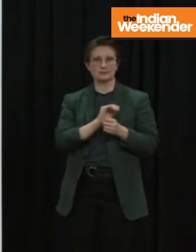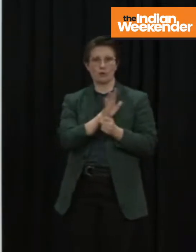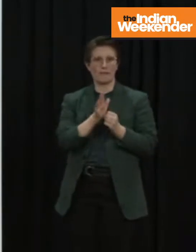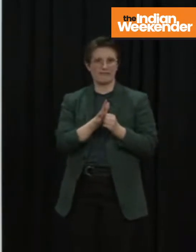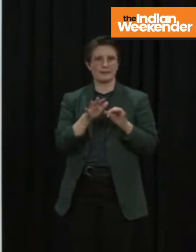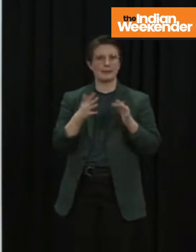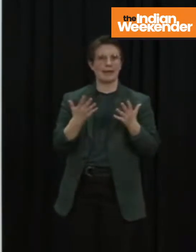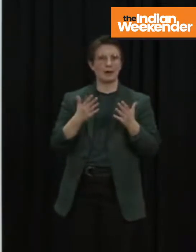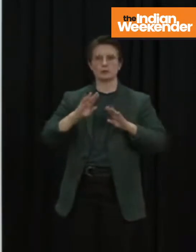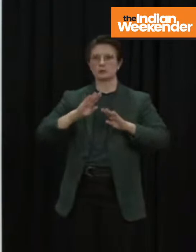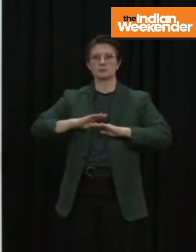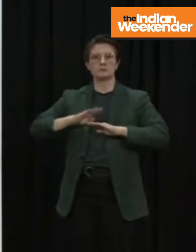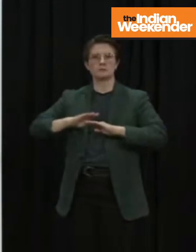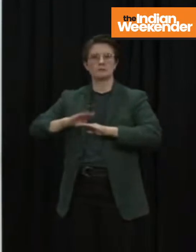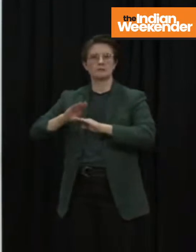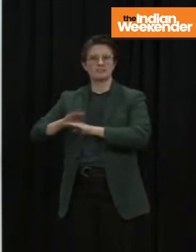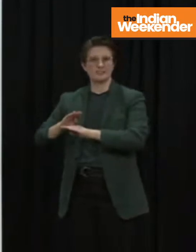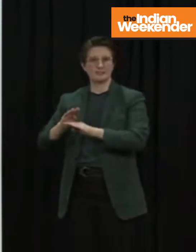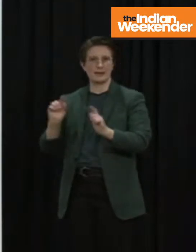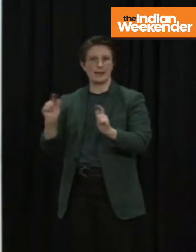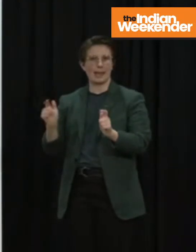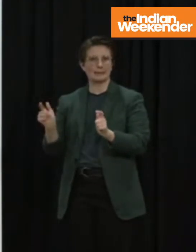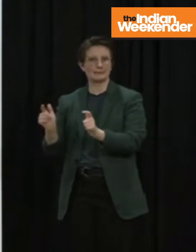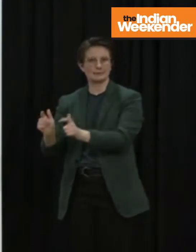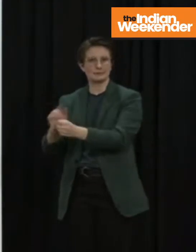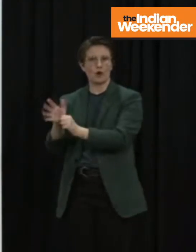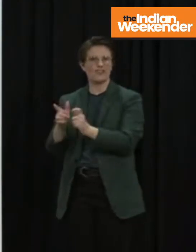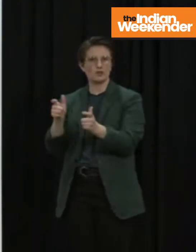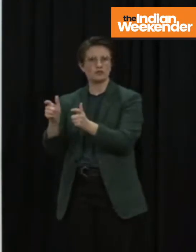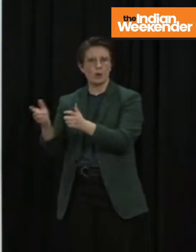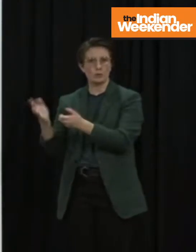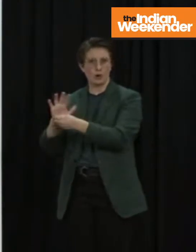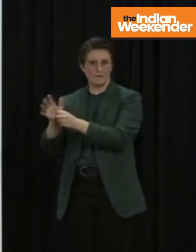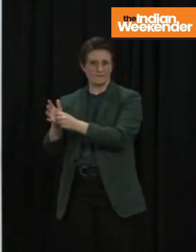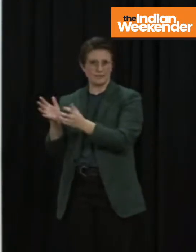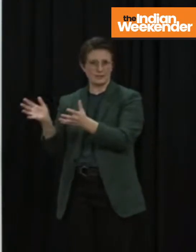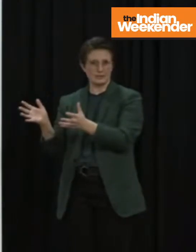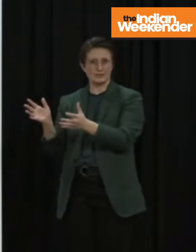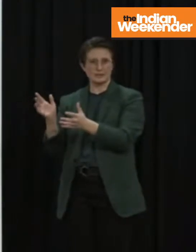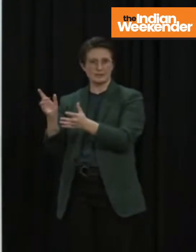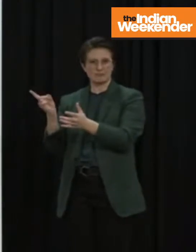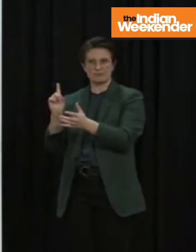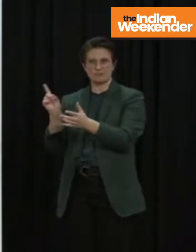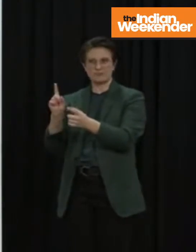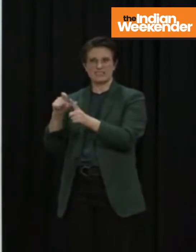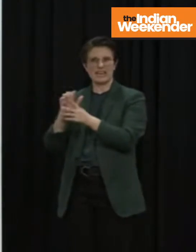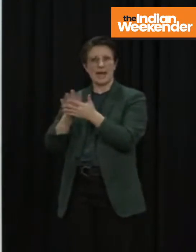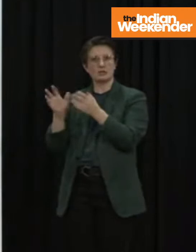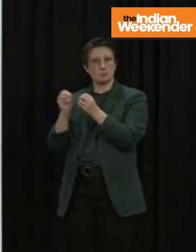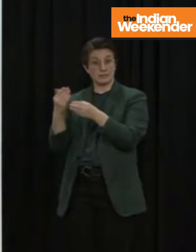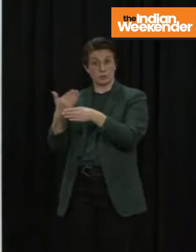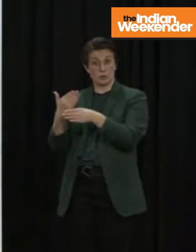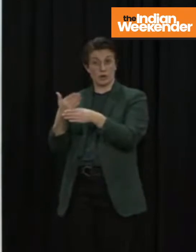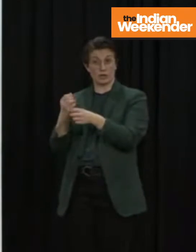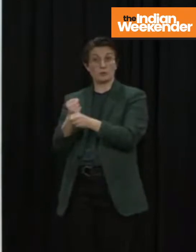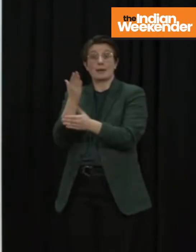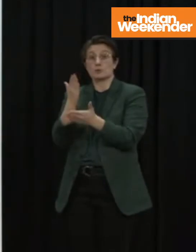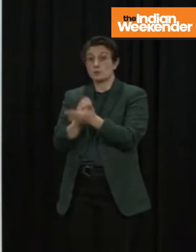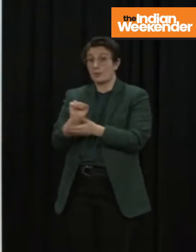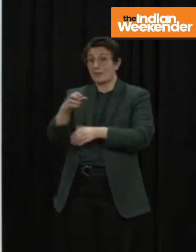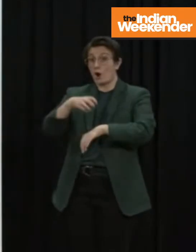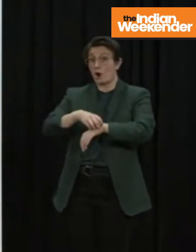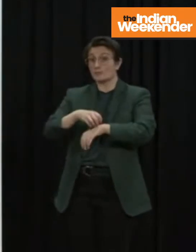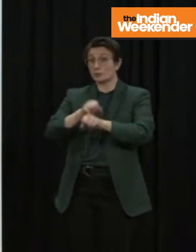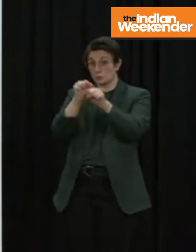with COVID-19 outside of the hospital system? They're certainly working on making sure they have the capacity to deal with any increase